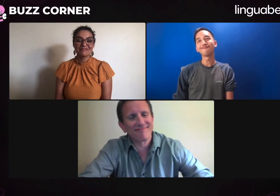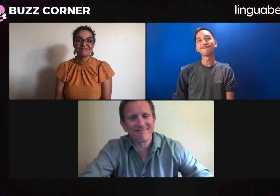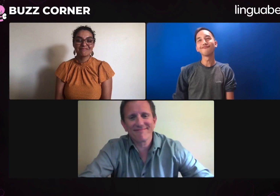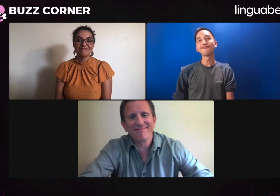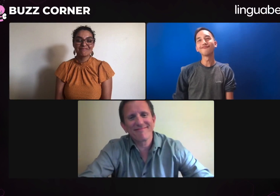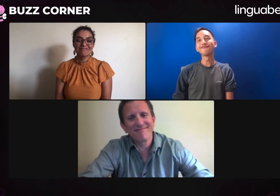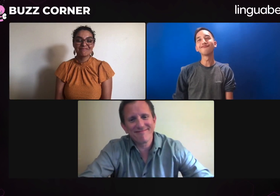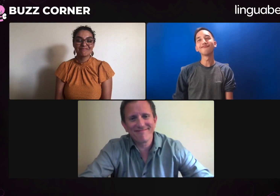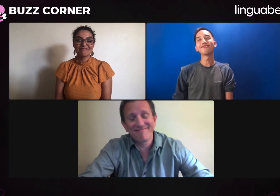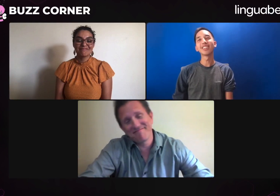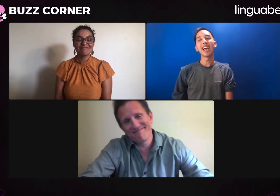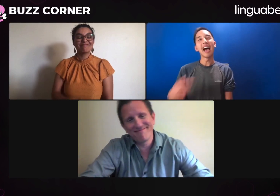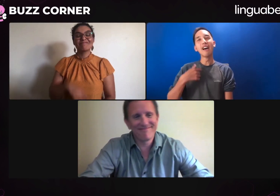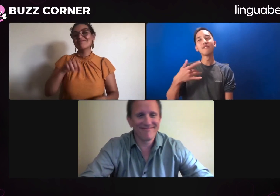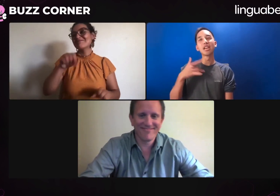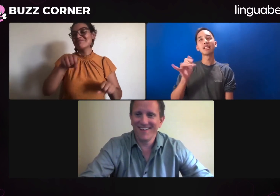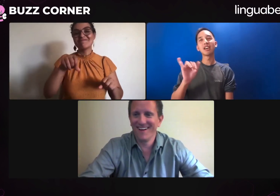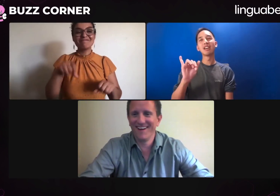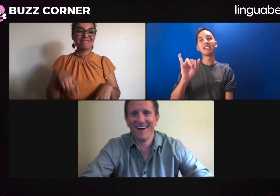there's so many layers here, I have to say.